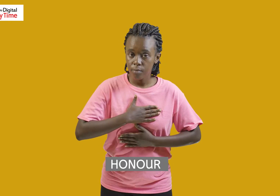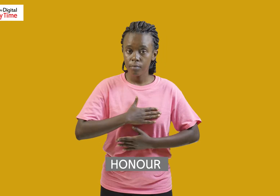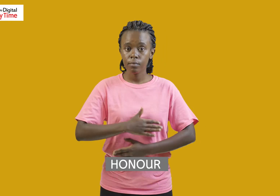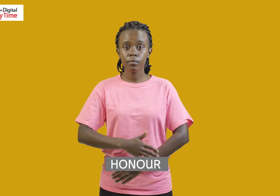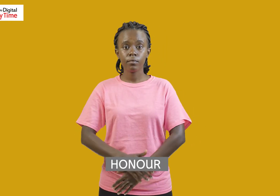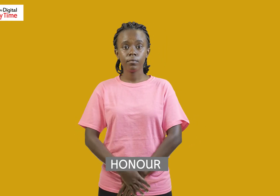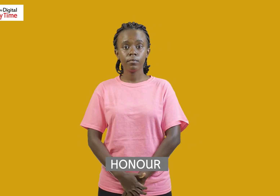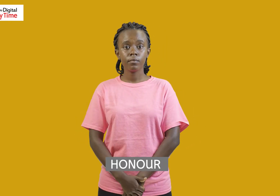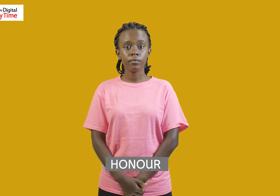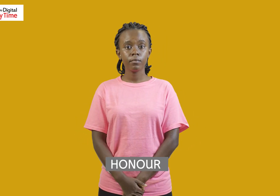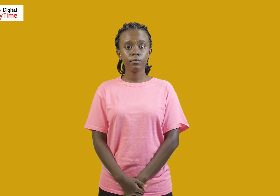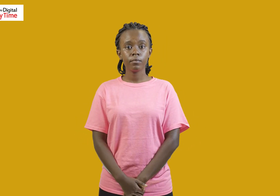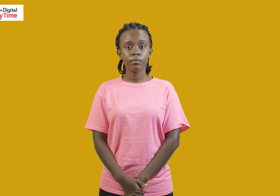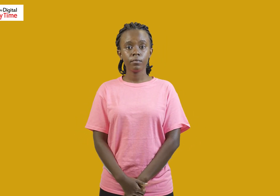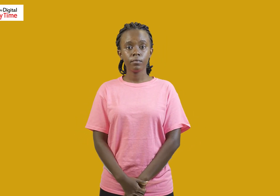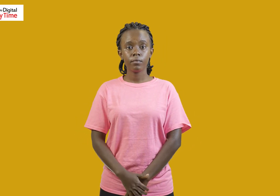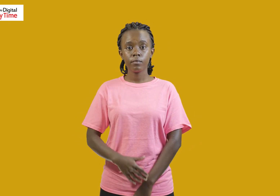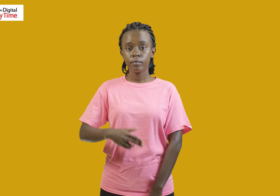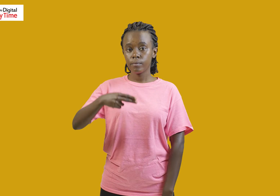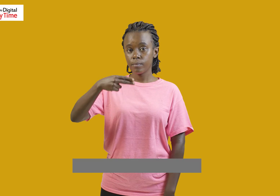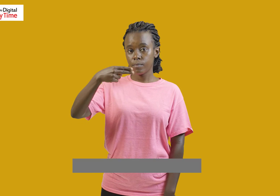Owner.